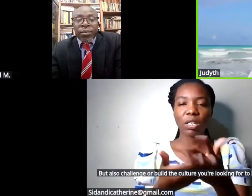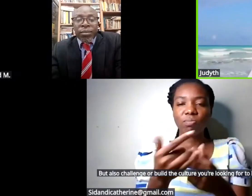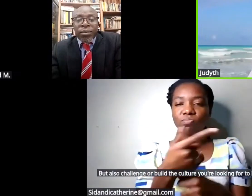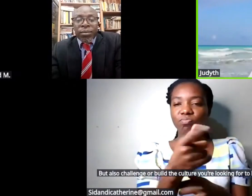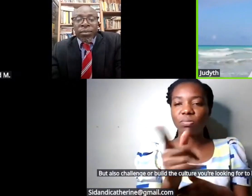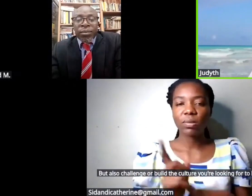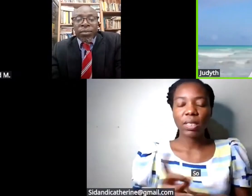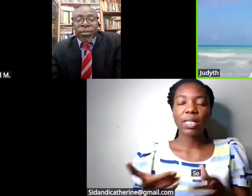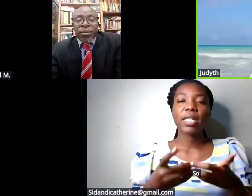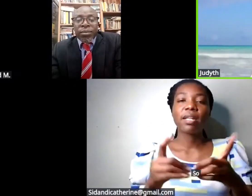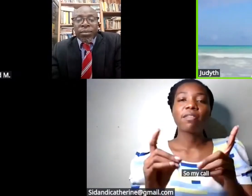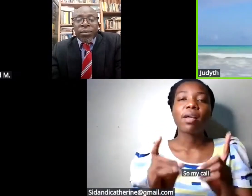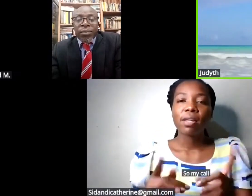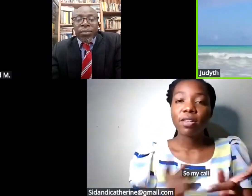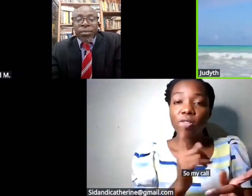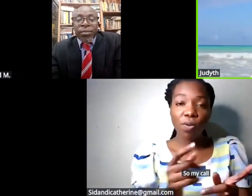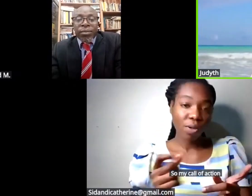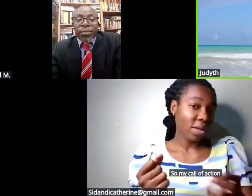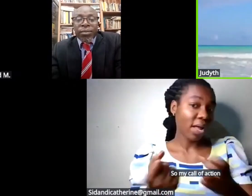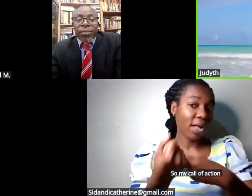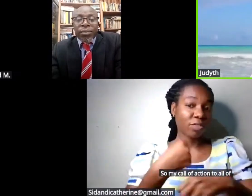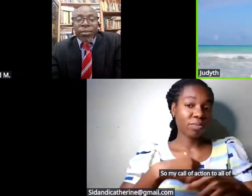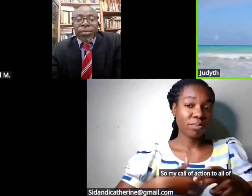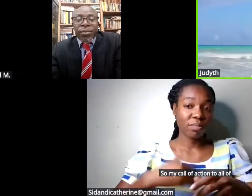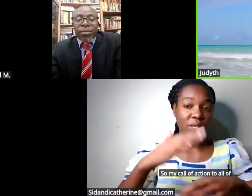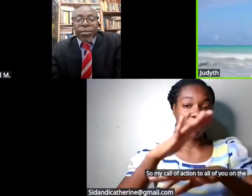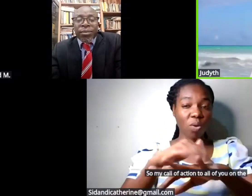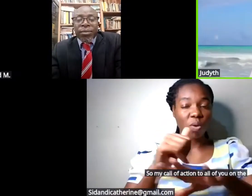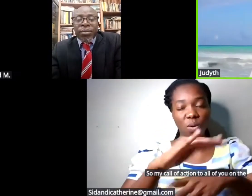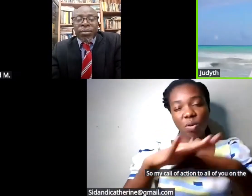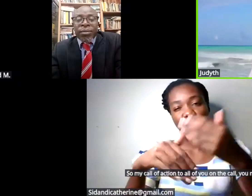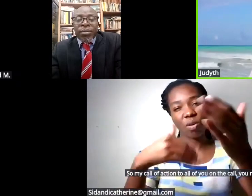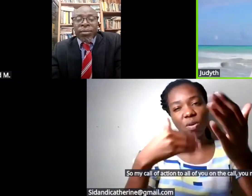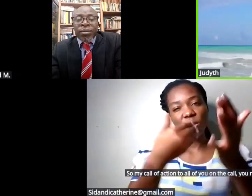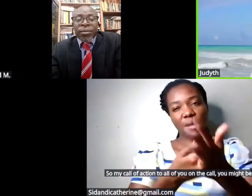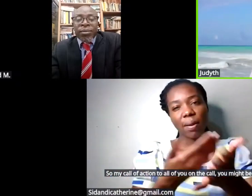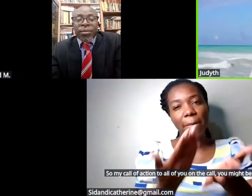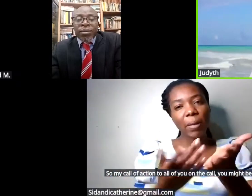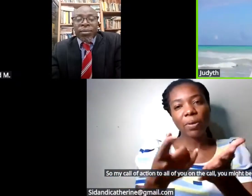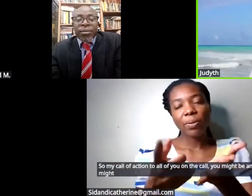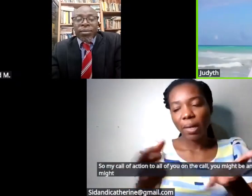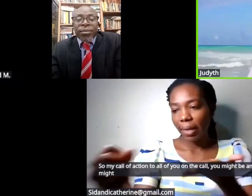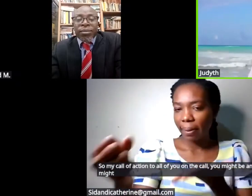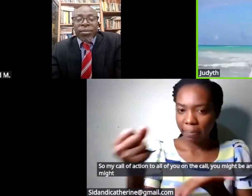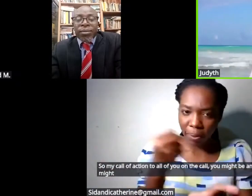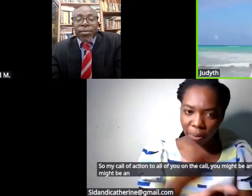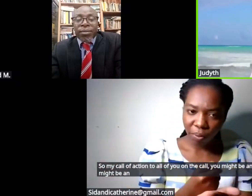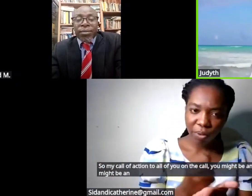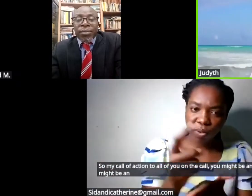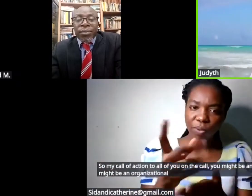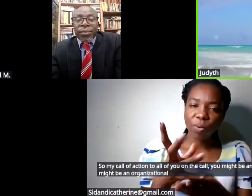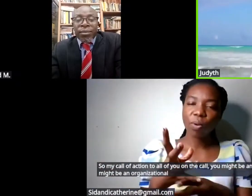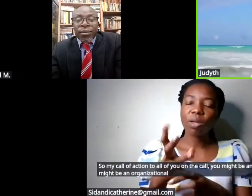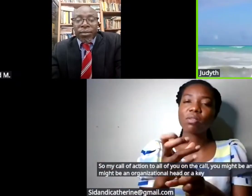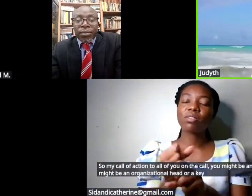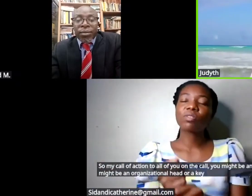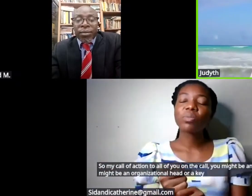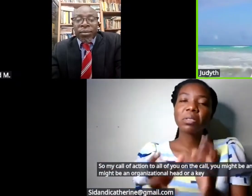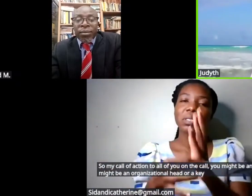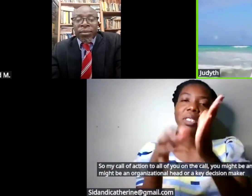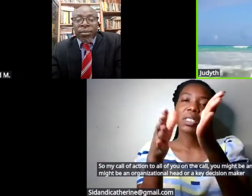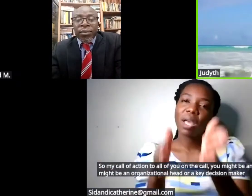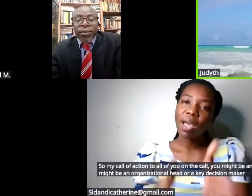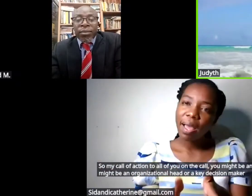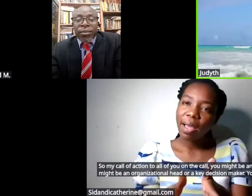So my call of action to all of you on the call, you might be an employee, you might be an organizational head or a key decision maker, you might